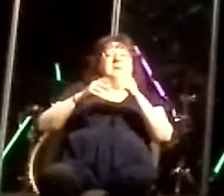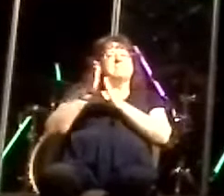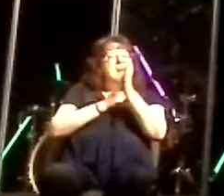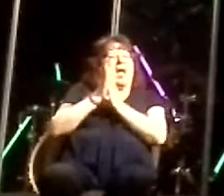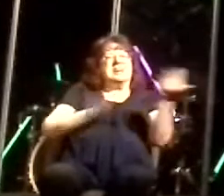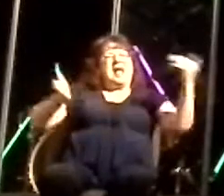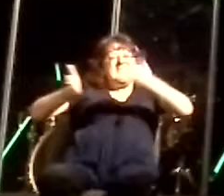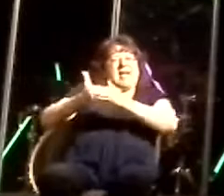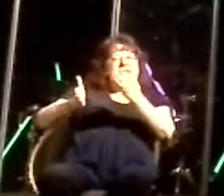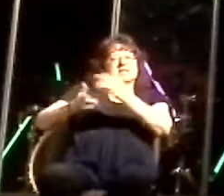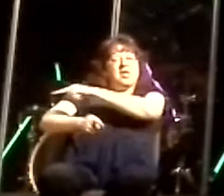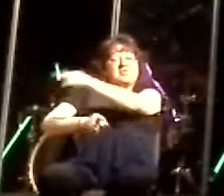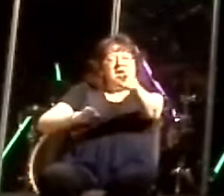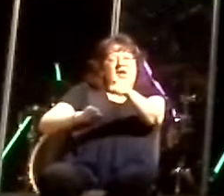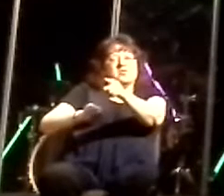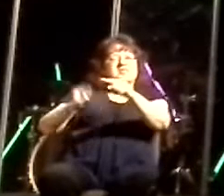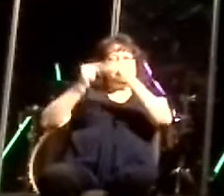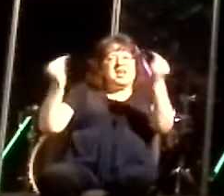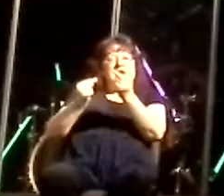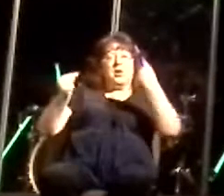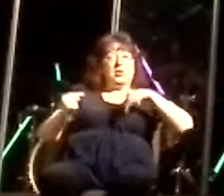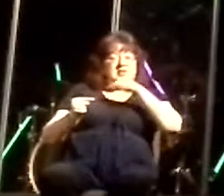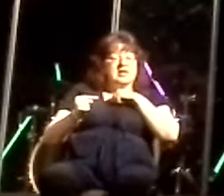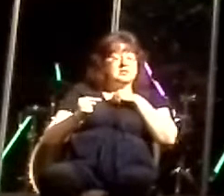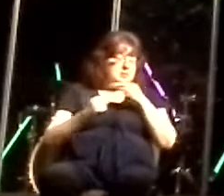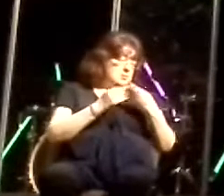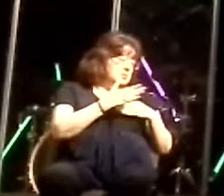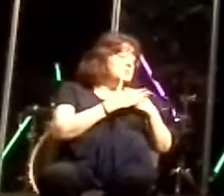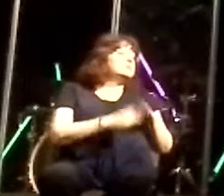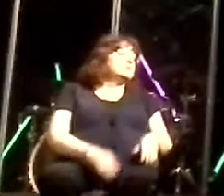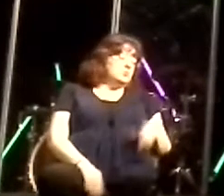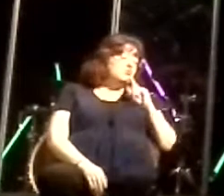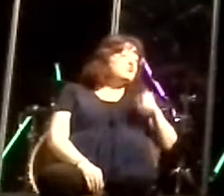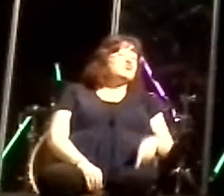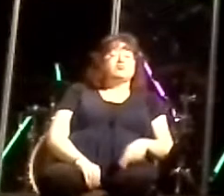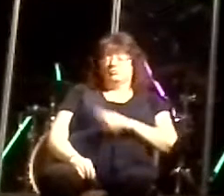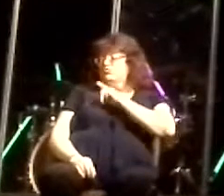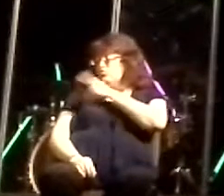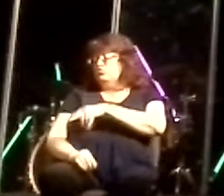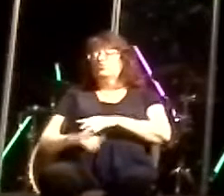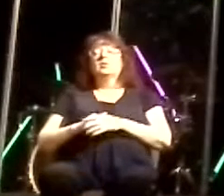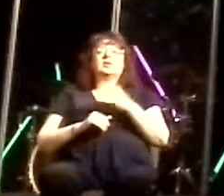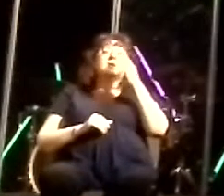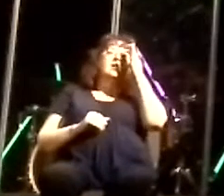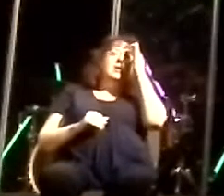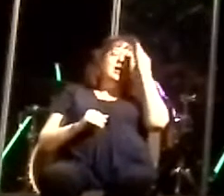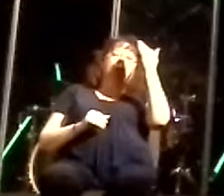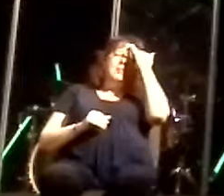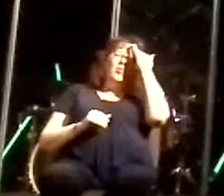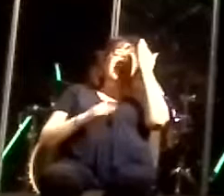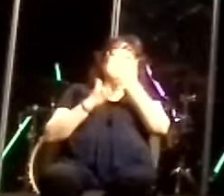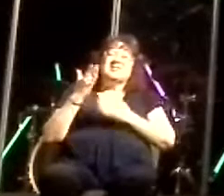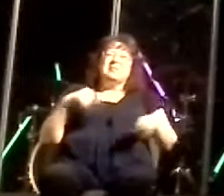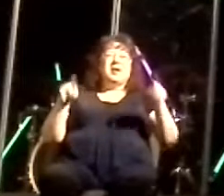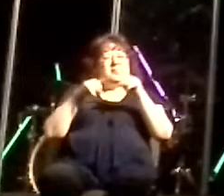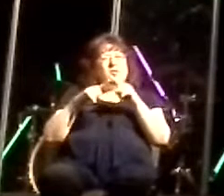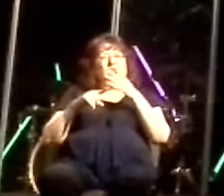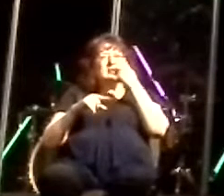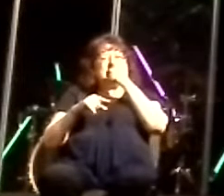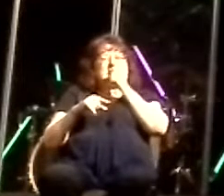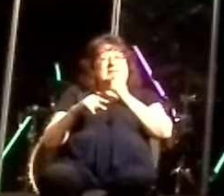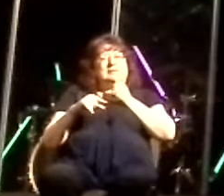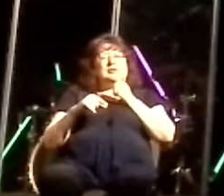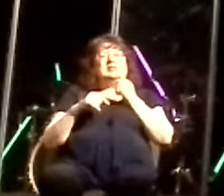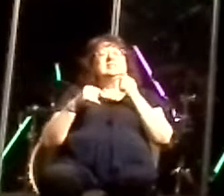and passionately against what hurts us. Turn to your neighbor and say, it's so true. See, and I'm also aware that there's some of you today that have been hurt